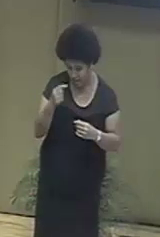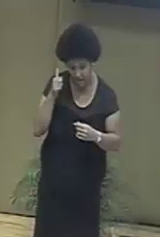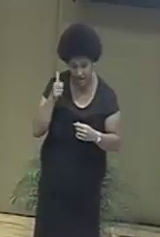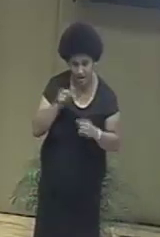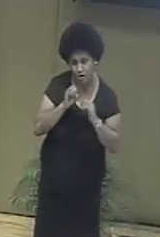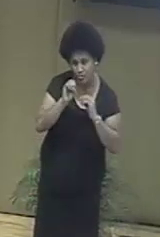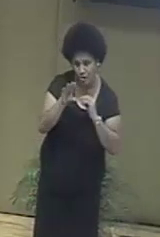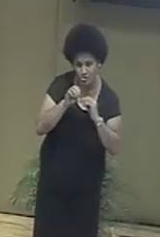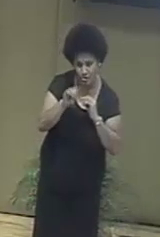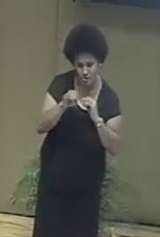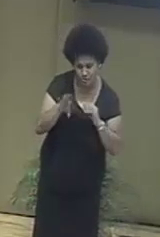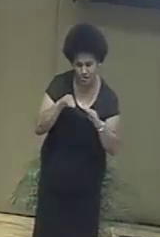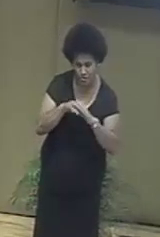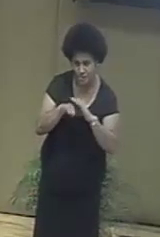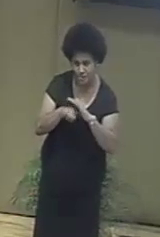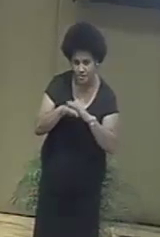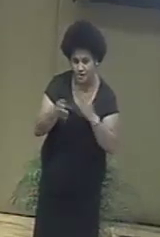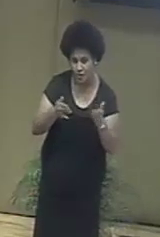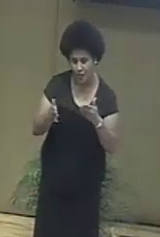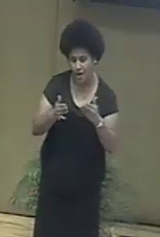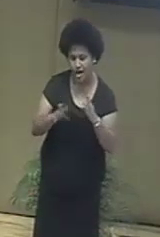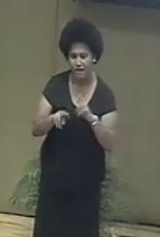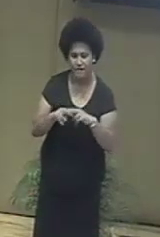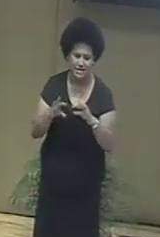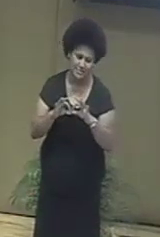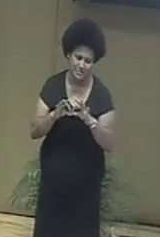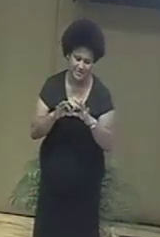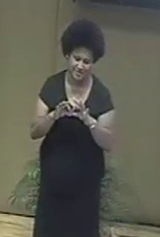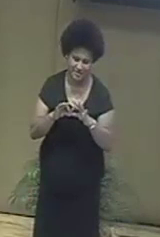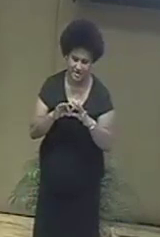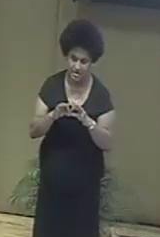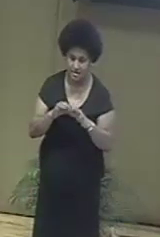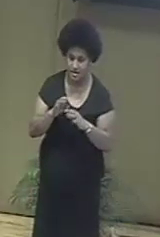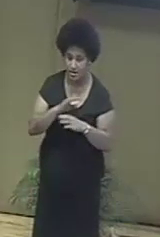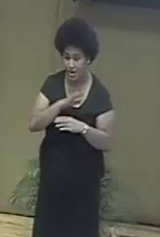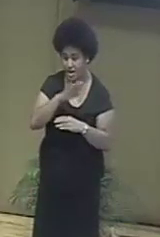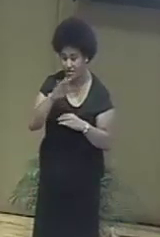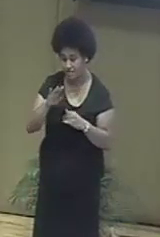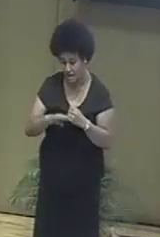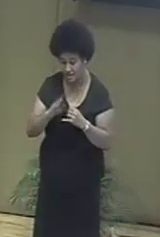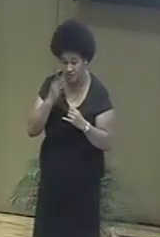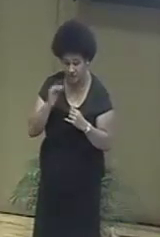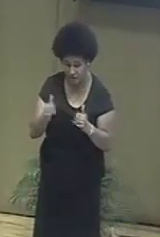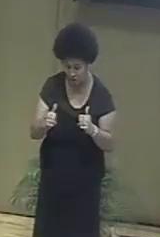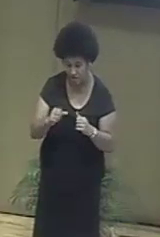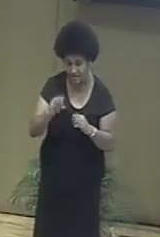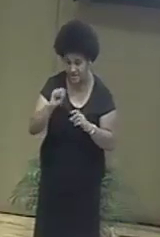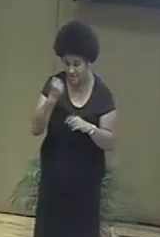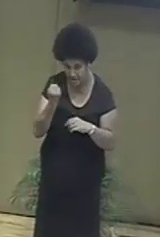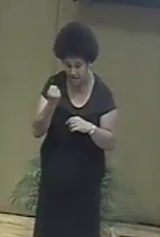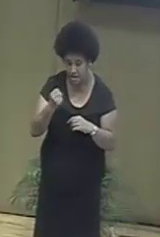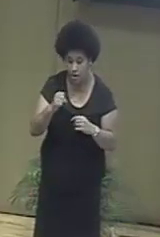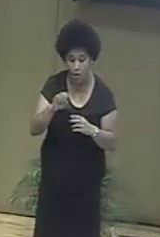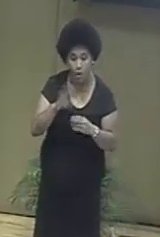doesn't matter whether the posting's in the discussion forum. And at the end of semester, we then ask them to summarise their